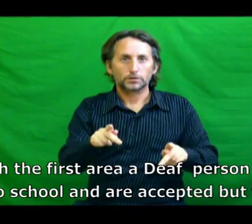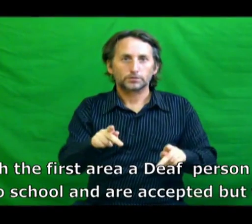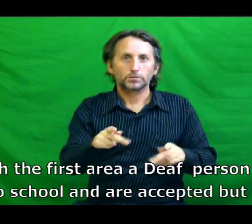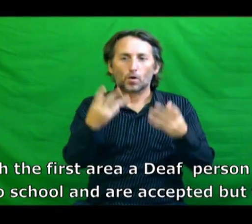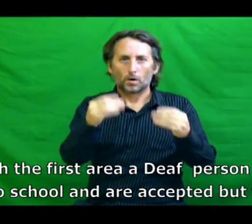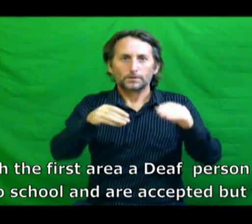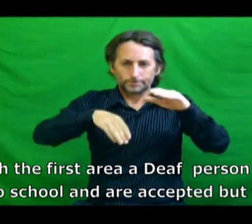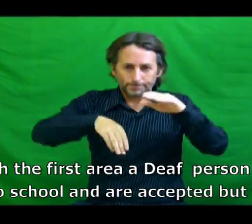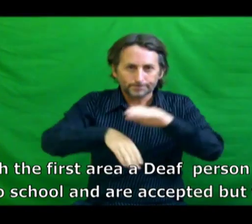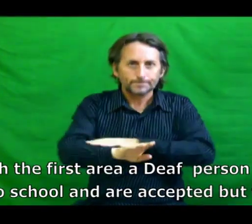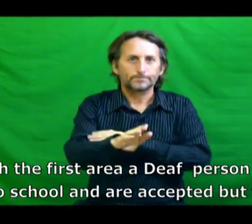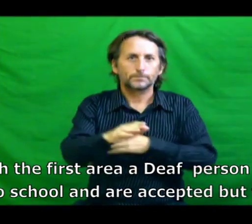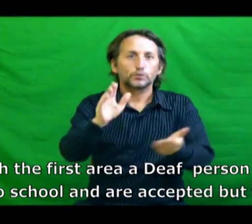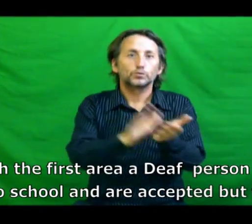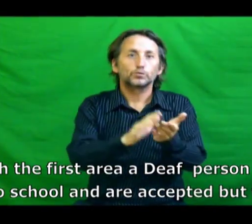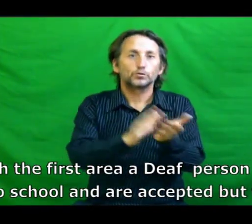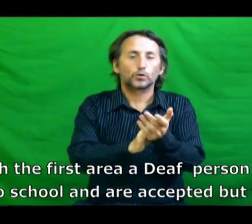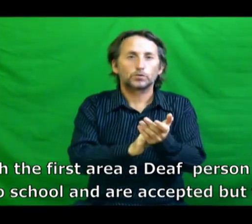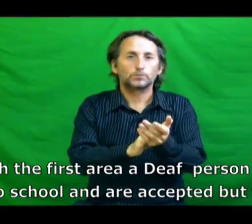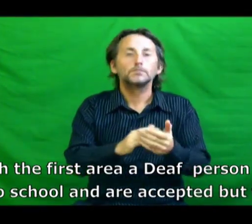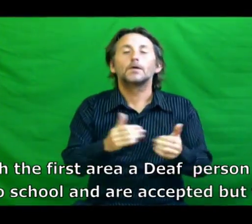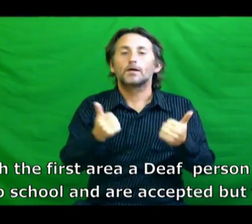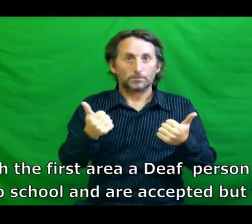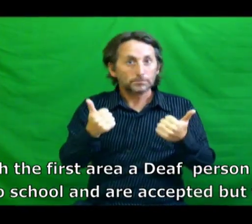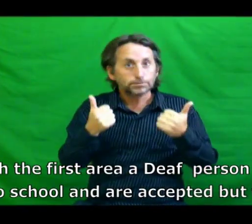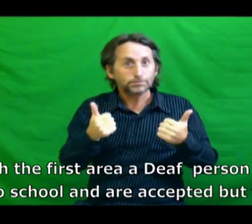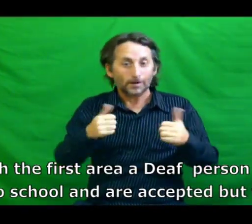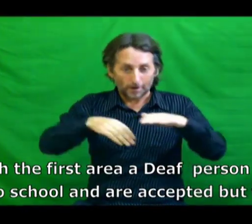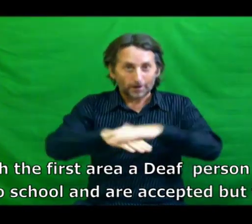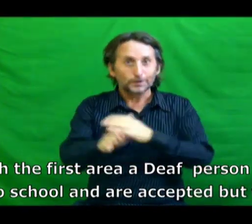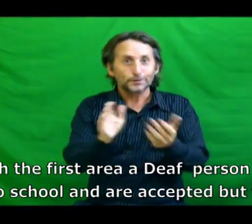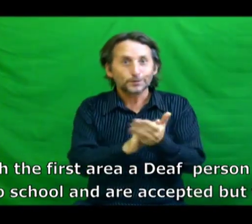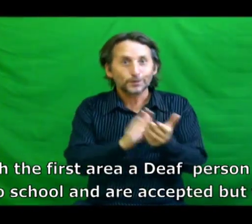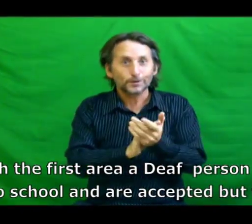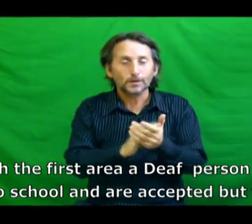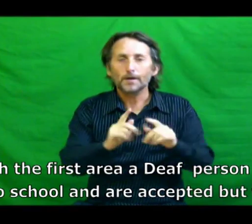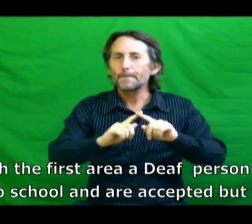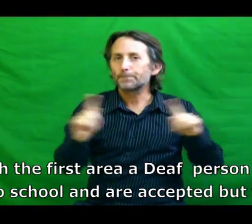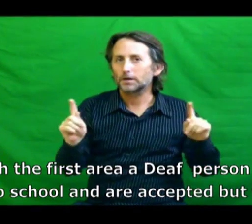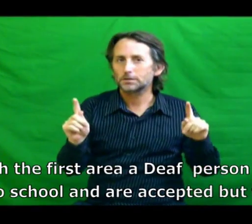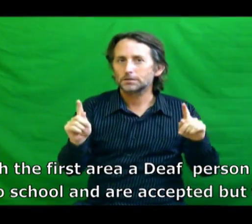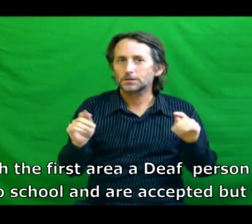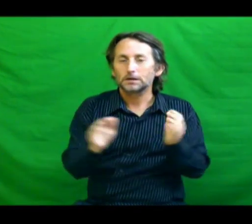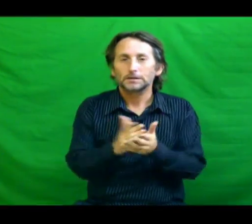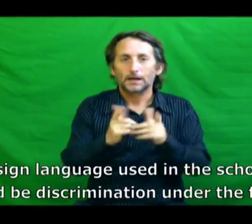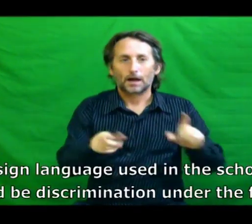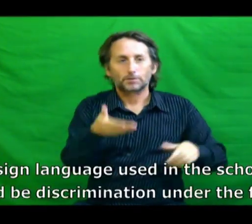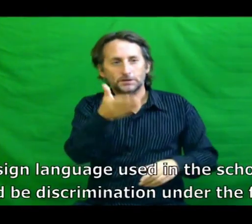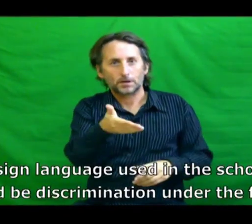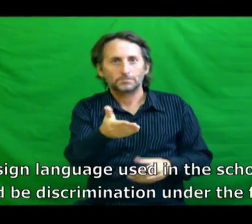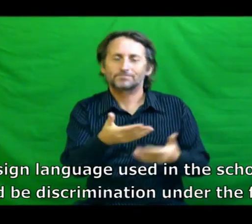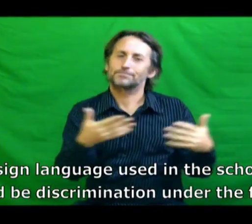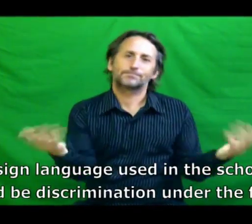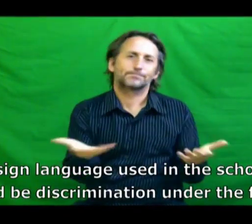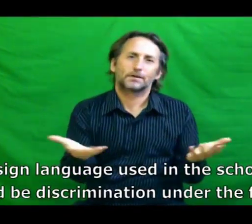Or with the first area, a deaf person wants to go to school and are accepted, but there is no sign language used